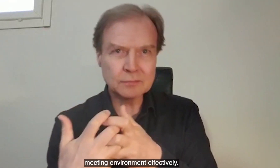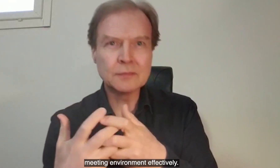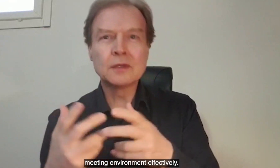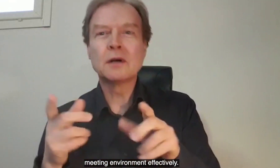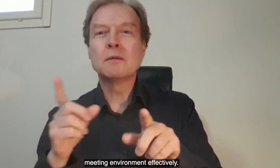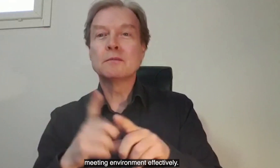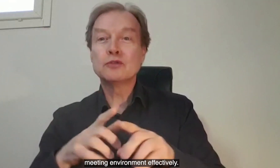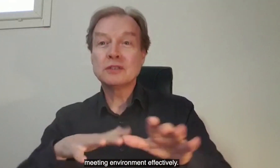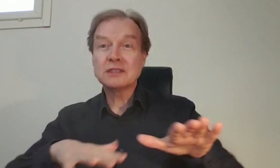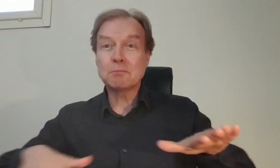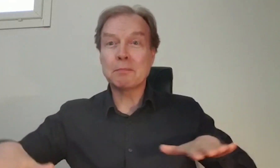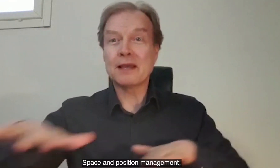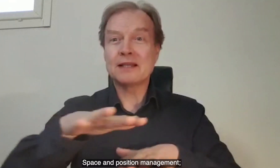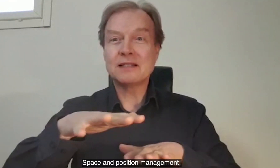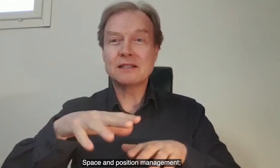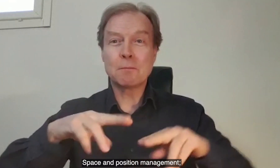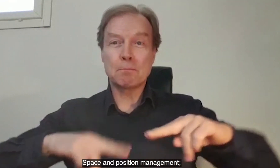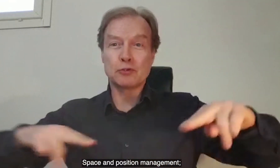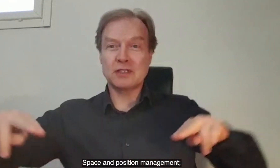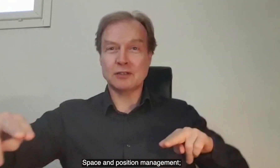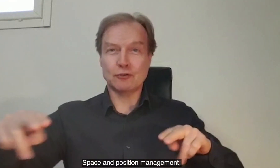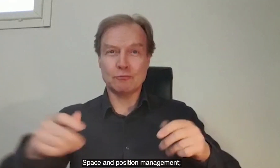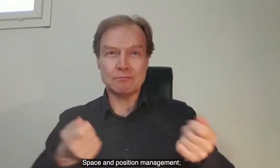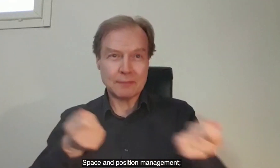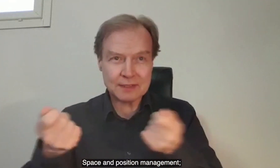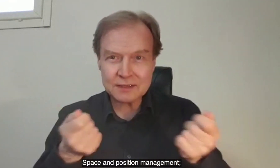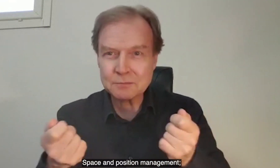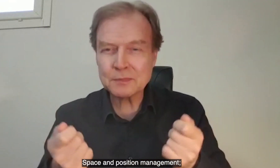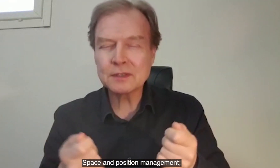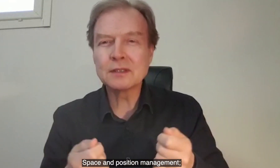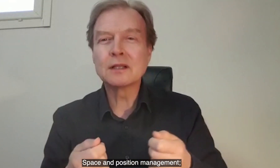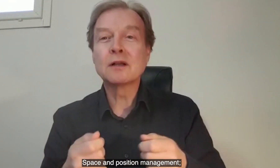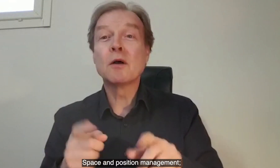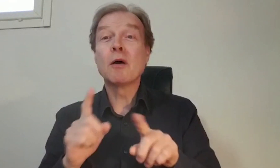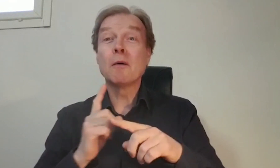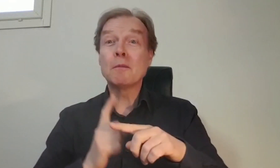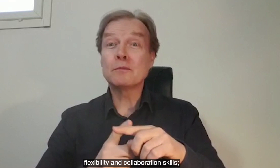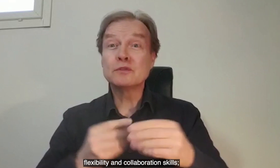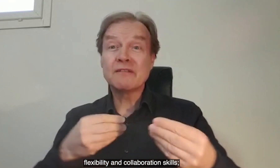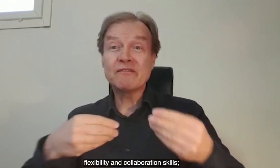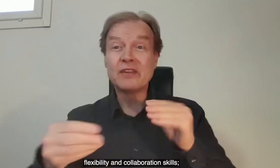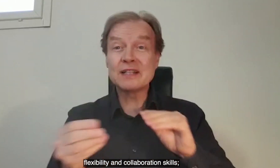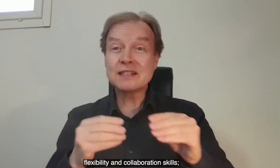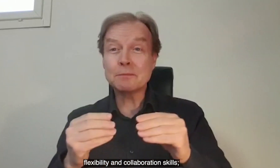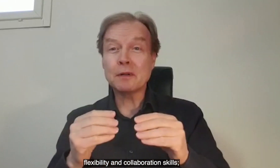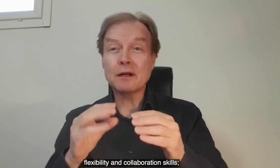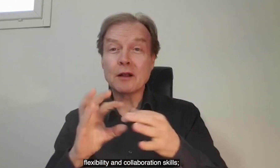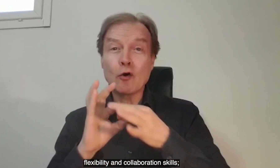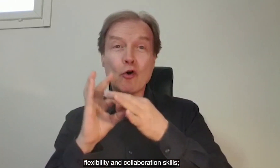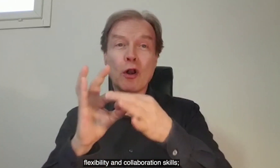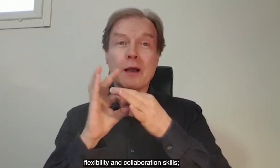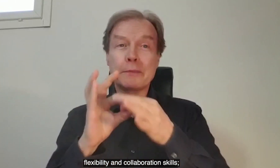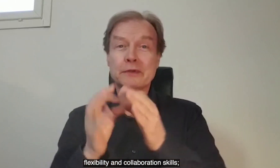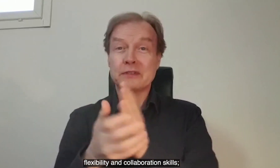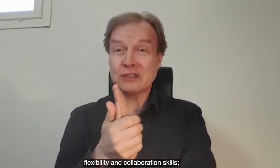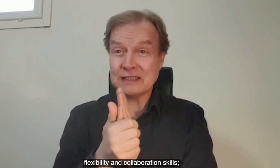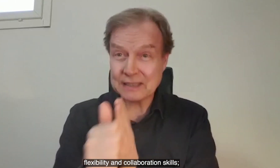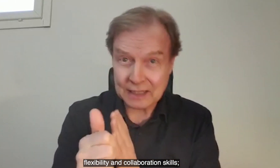environment effectively. Space and position management, flexibility and collaboration skills, as well